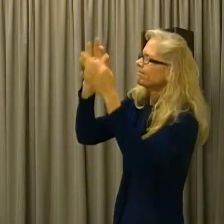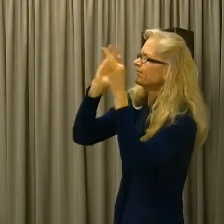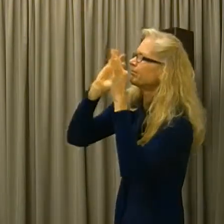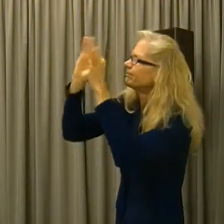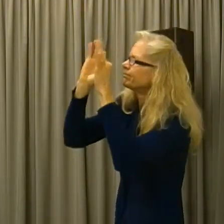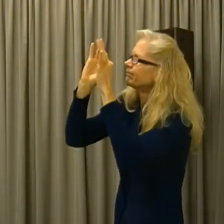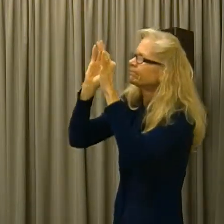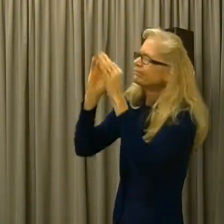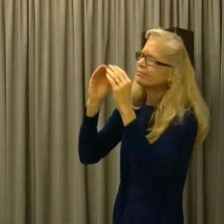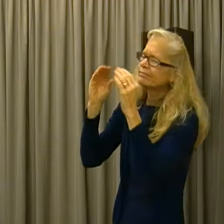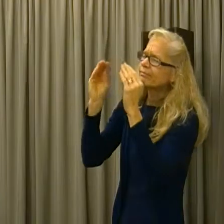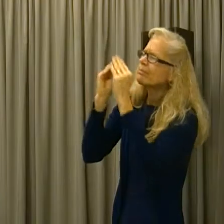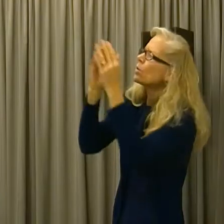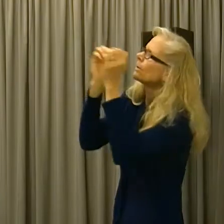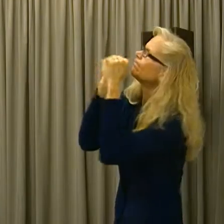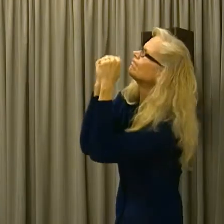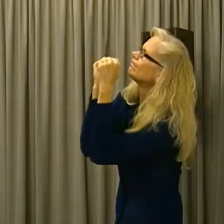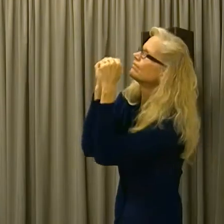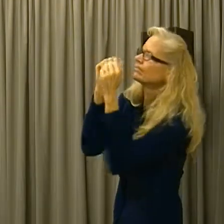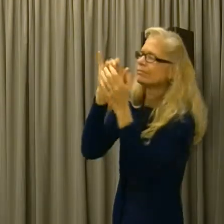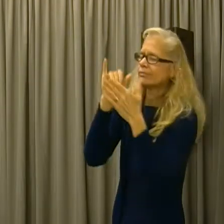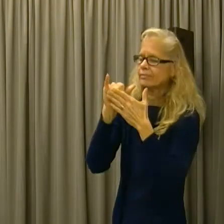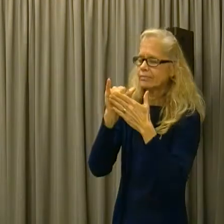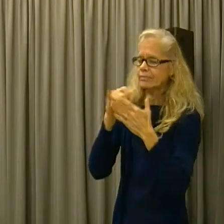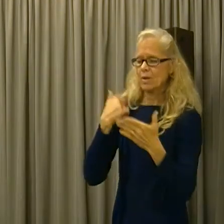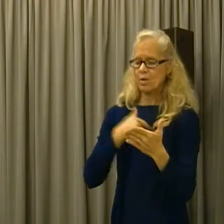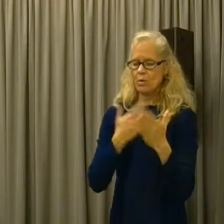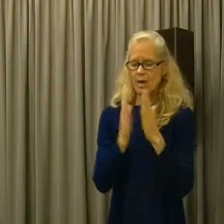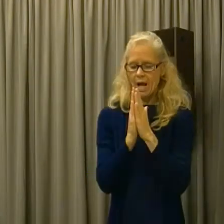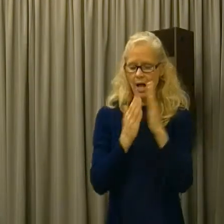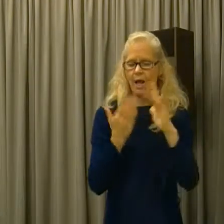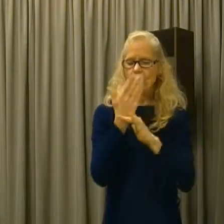his glory. Amen. Amen. You may be seated.